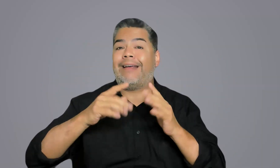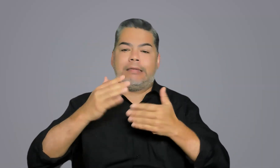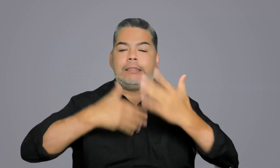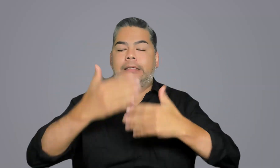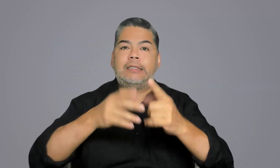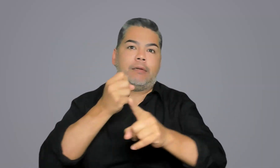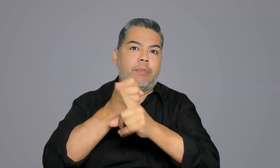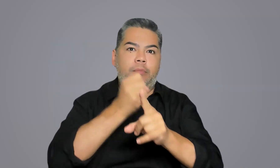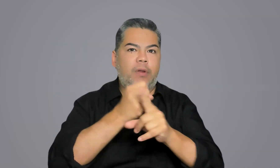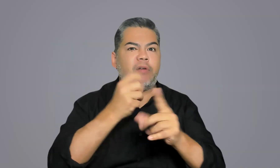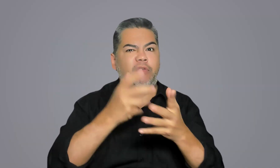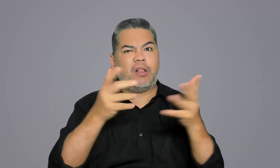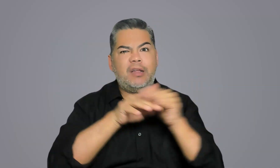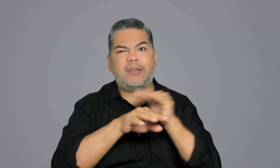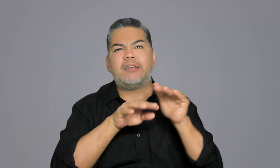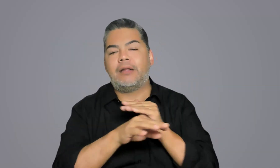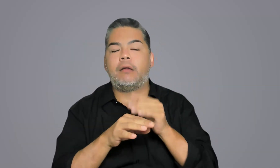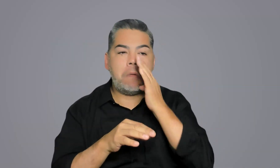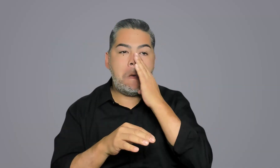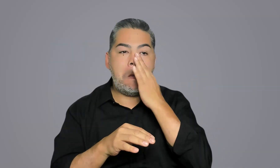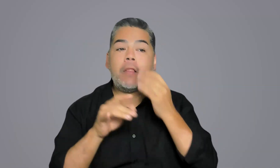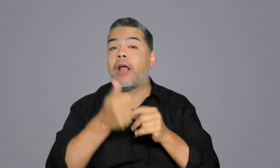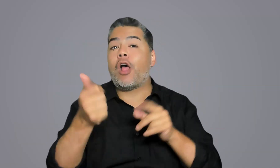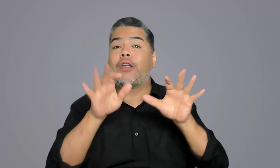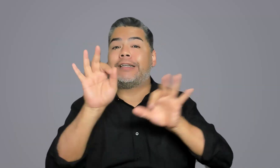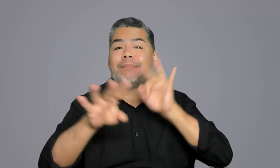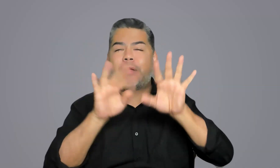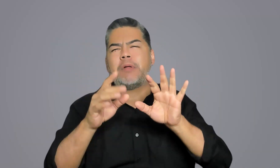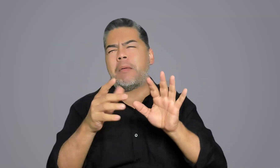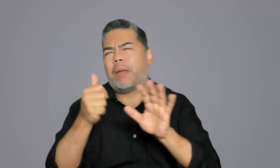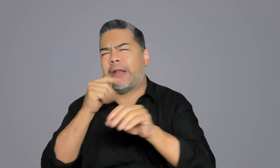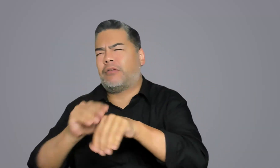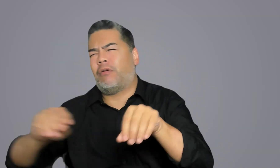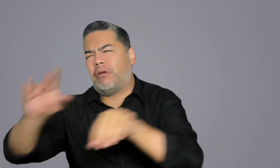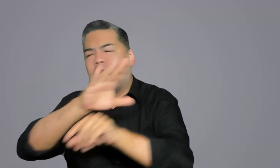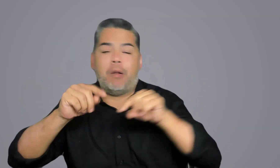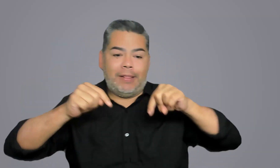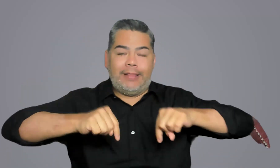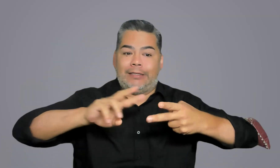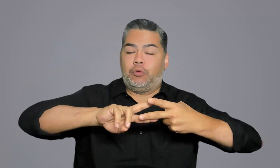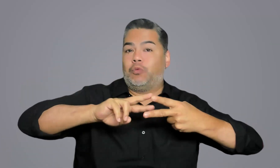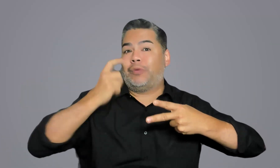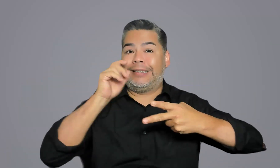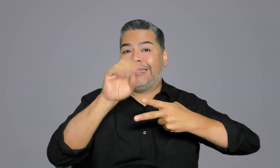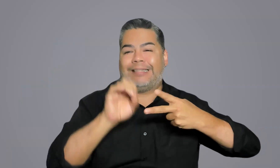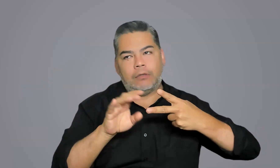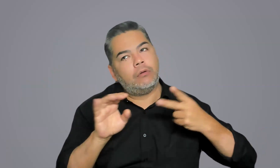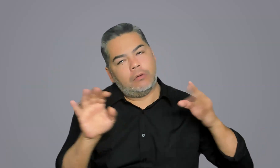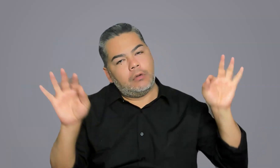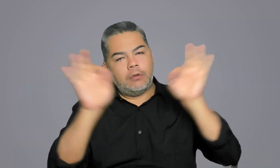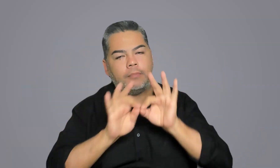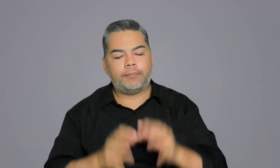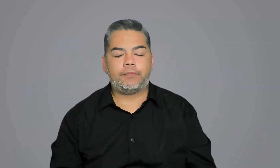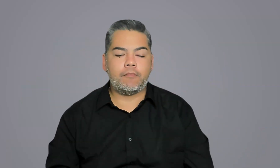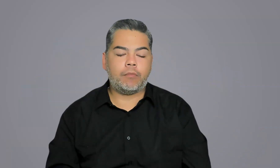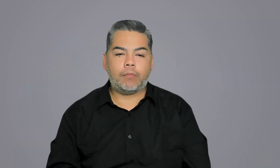accessible output in a way that, other tips might not have as an overarching effect. All right, thank you so much.